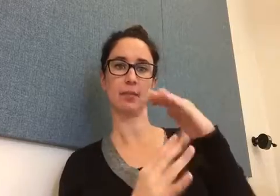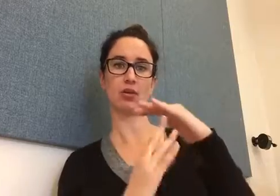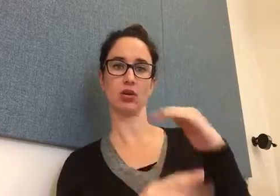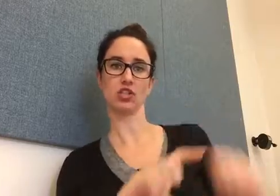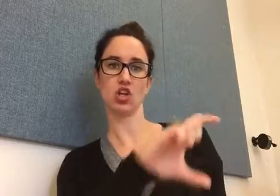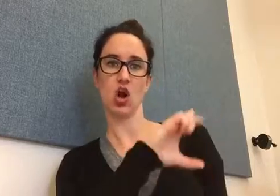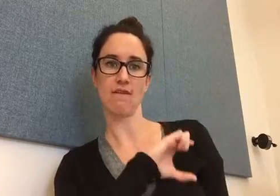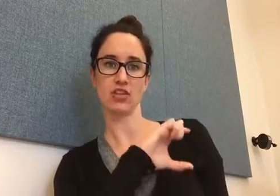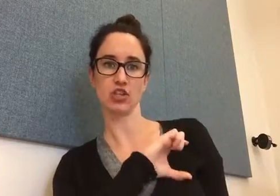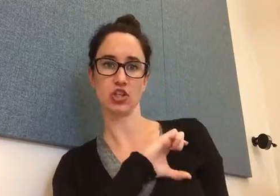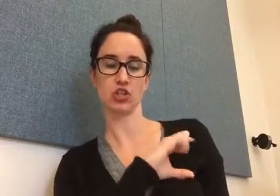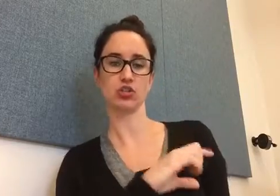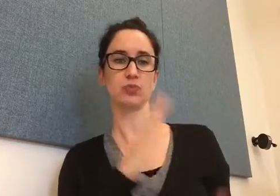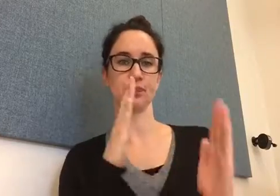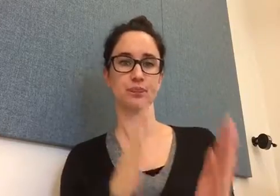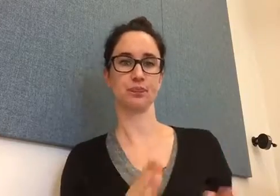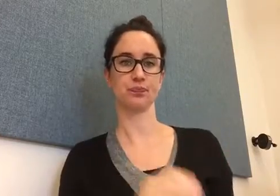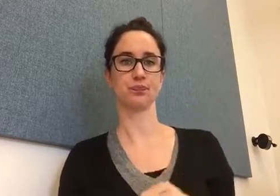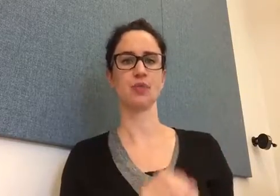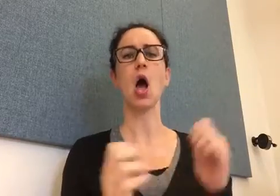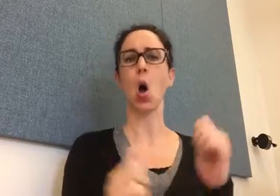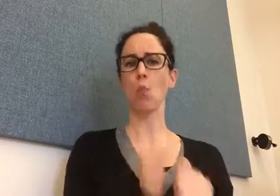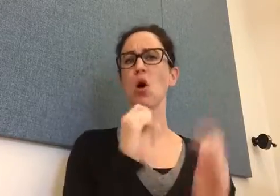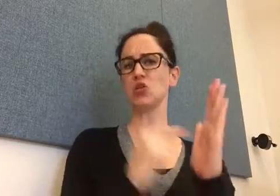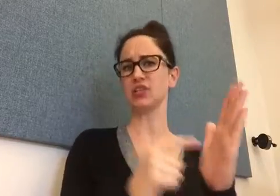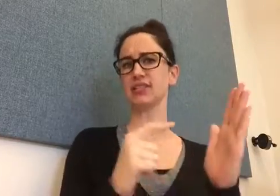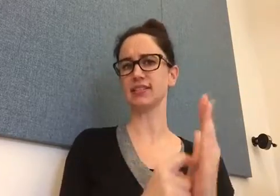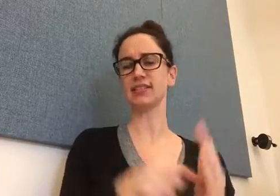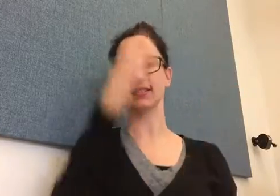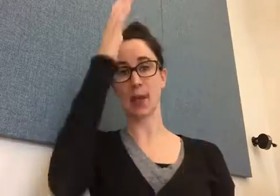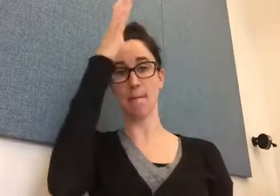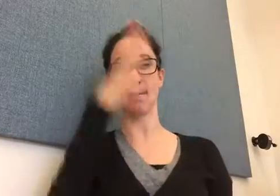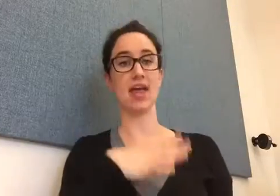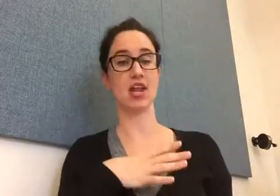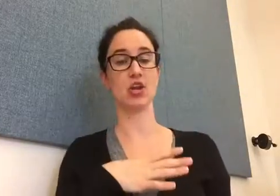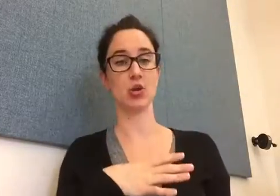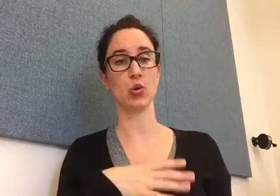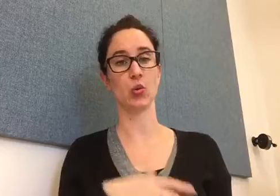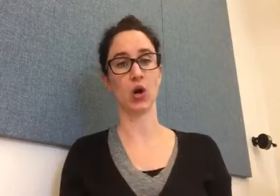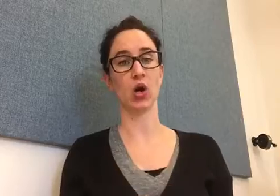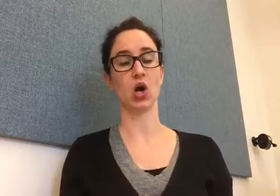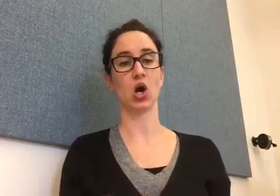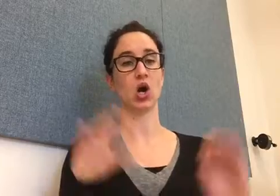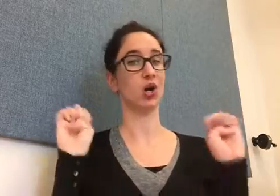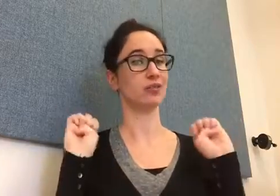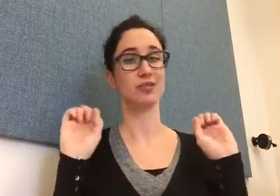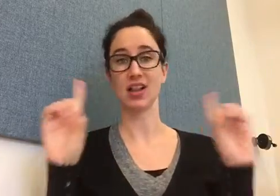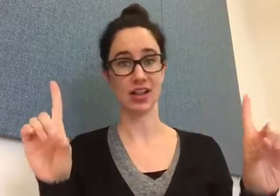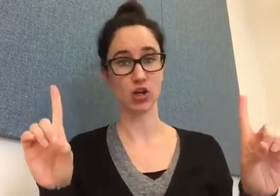In most instances, men who were often illiterate could not provide sufficiently